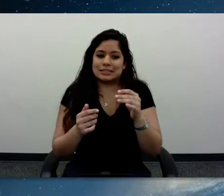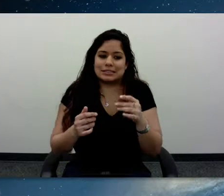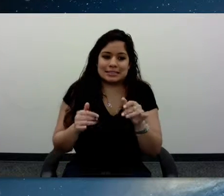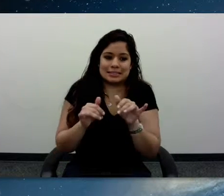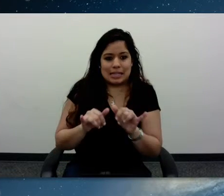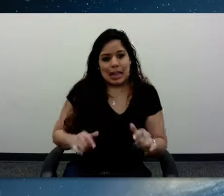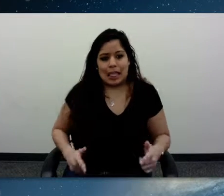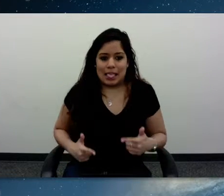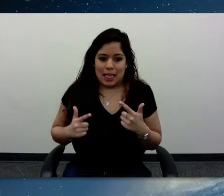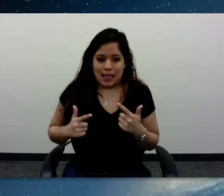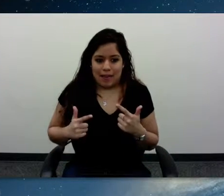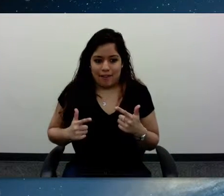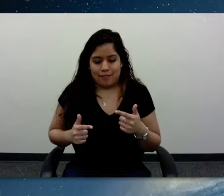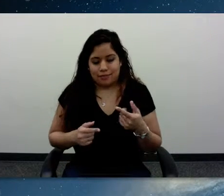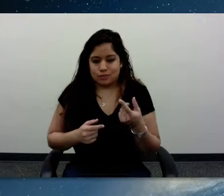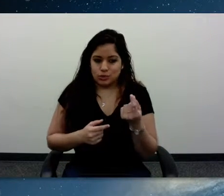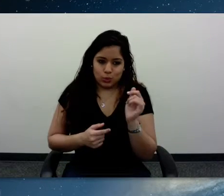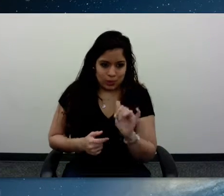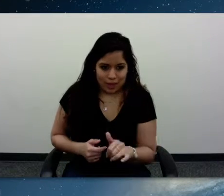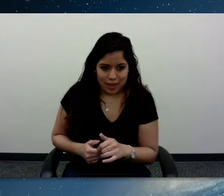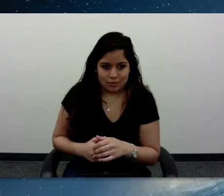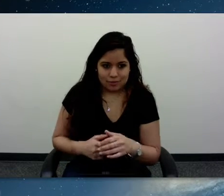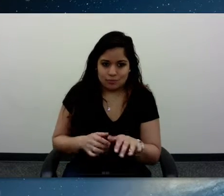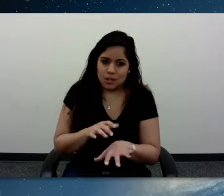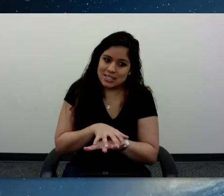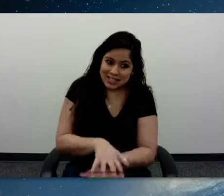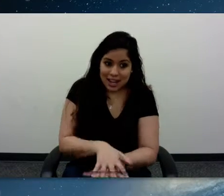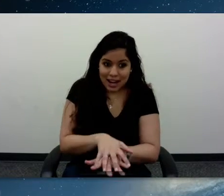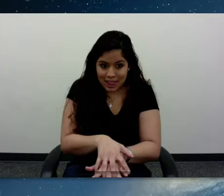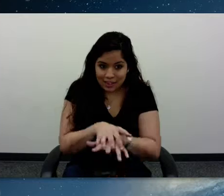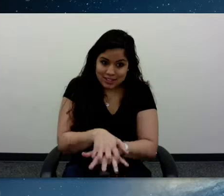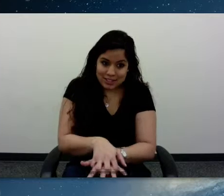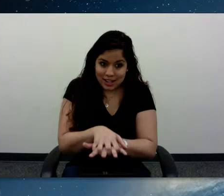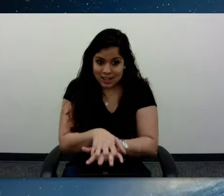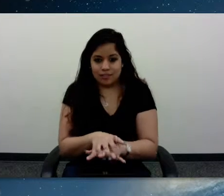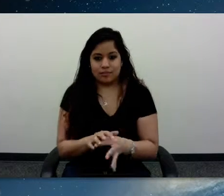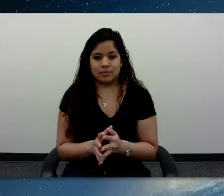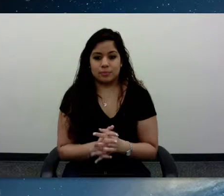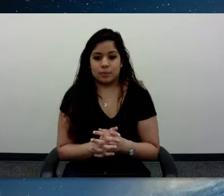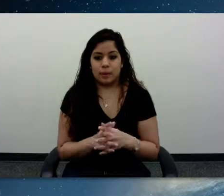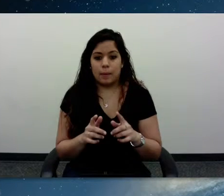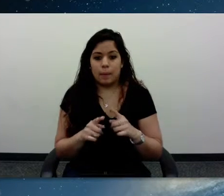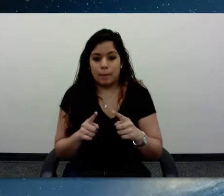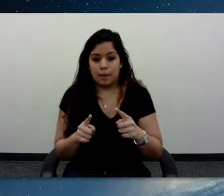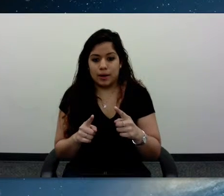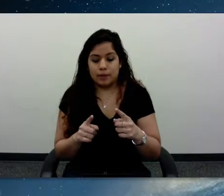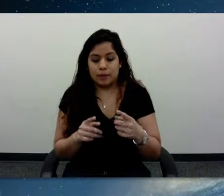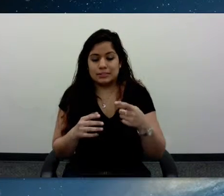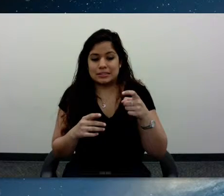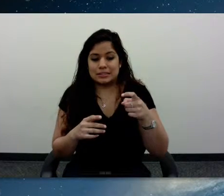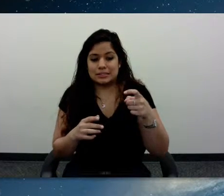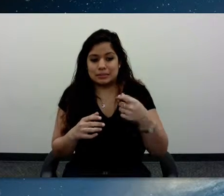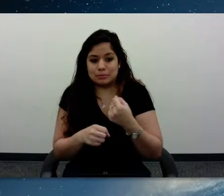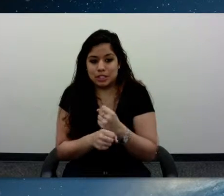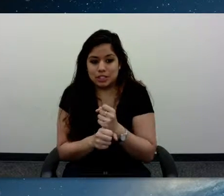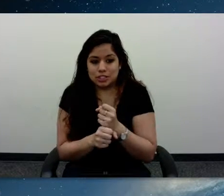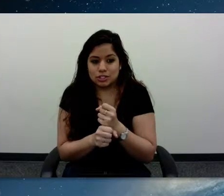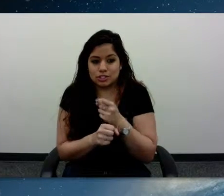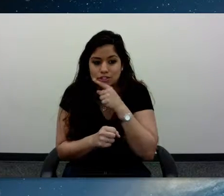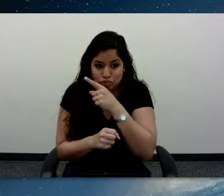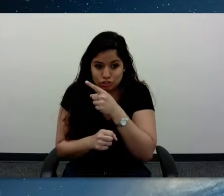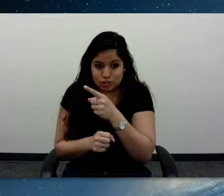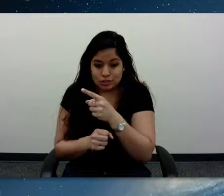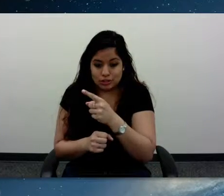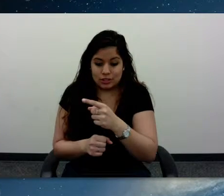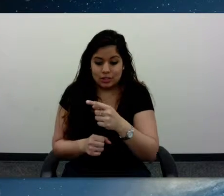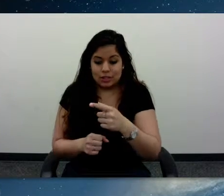18 seconds, that would be your rate, okay? And you always have to allow for proper recoil, meaning the chest has to come back all the way to